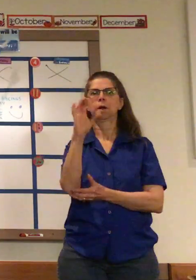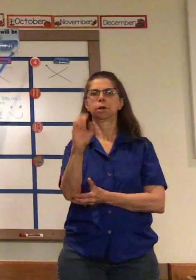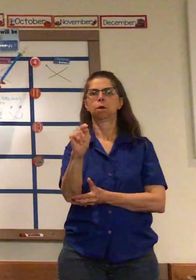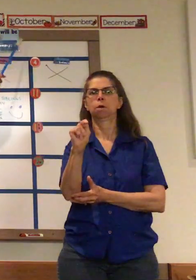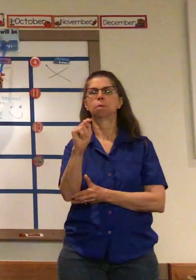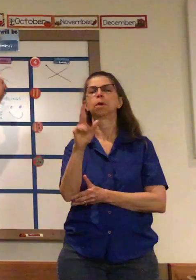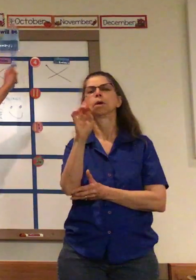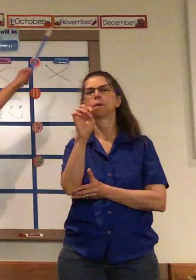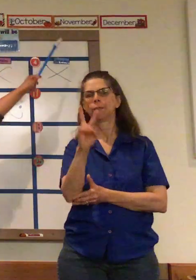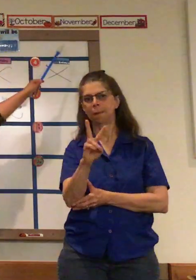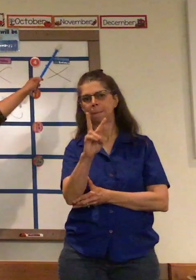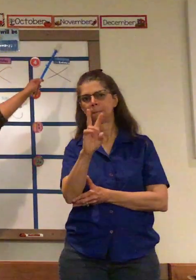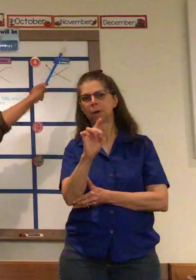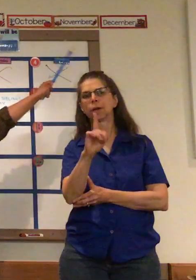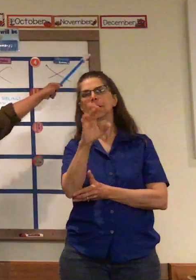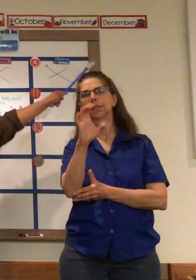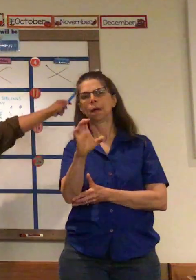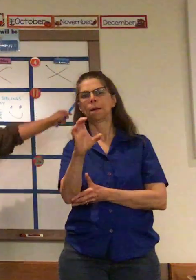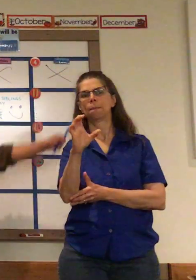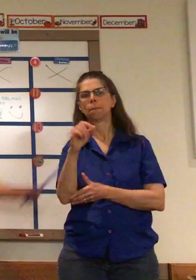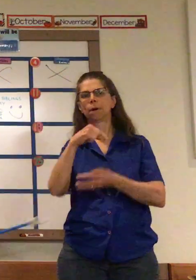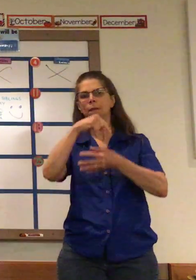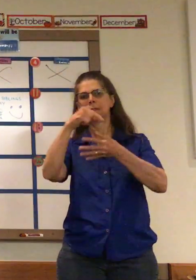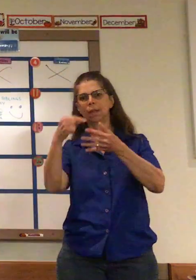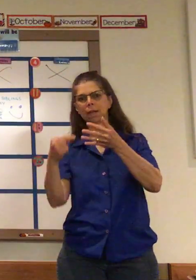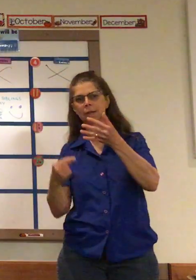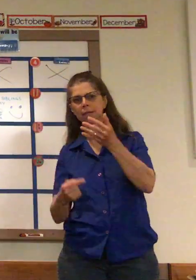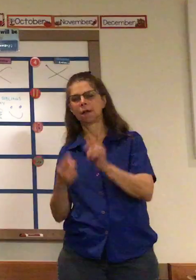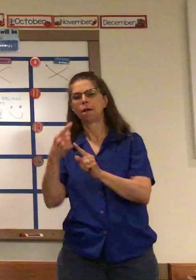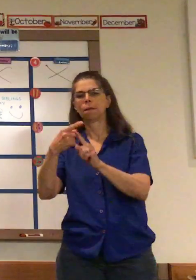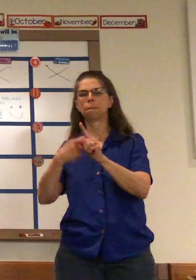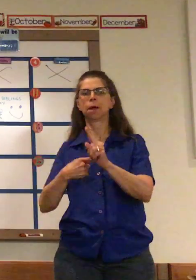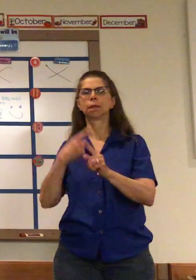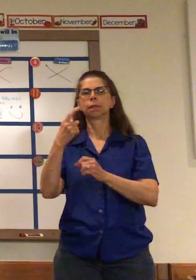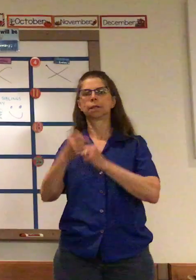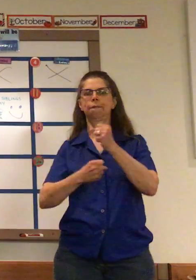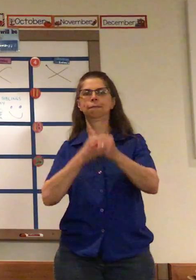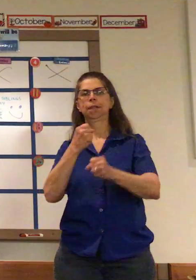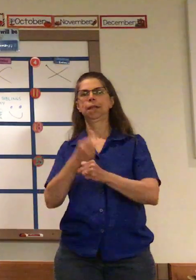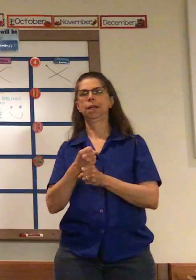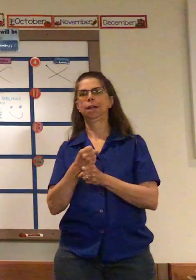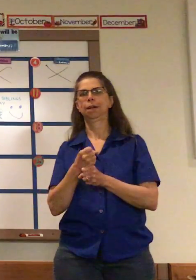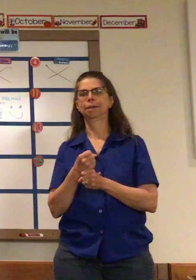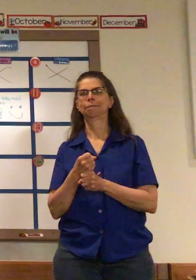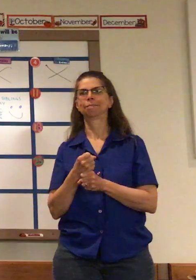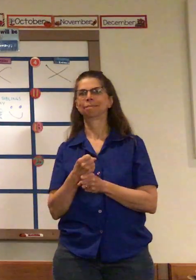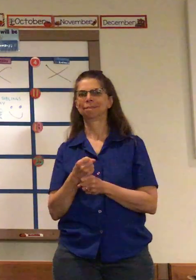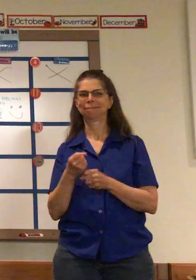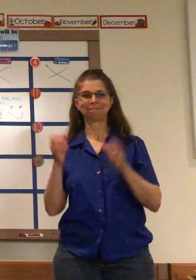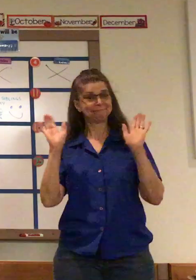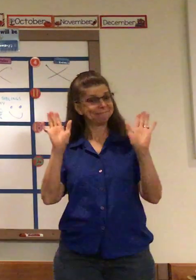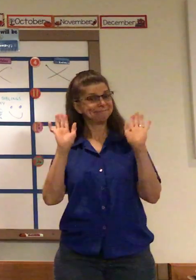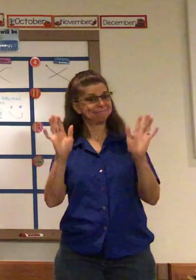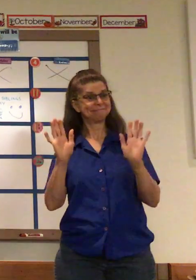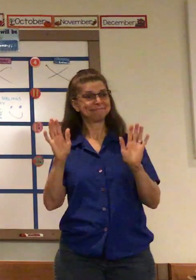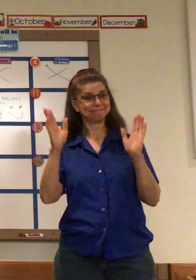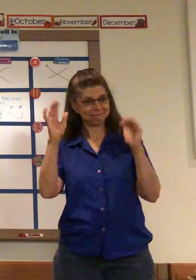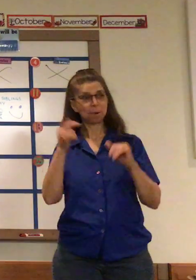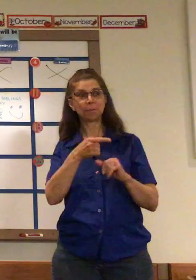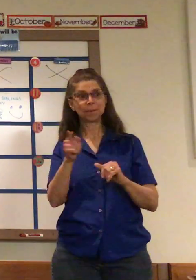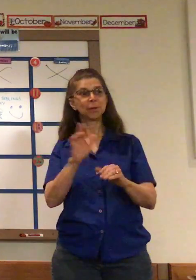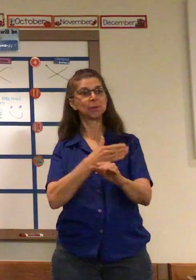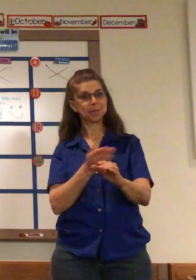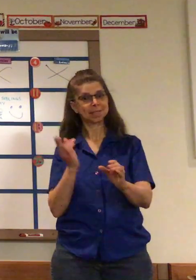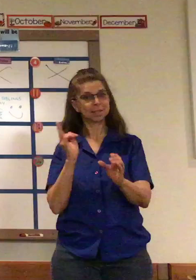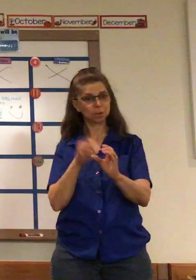September, October, November, December. These are the months of the year. Great. Hopefully you guys are singing